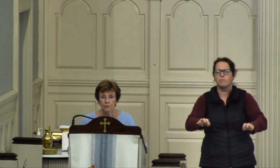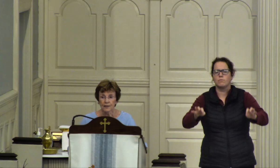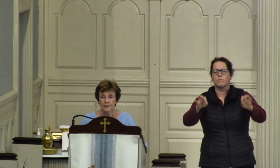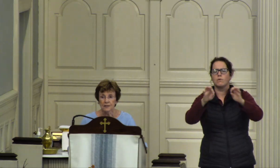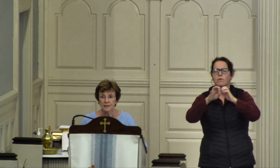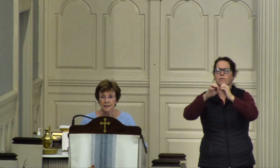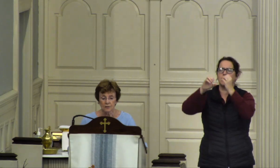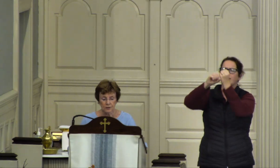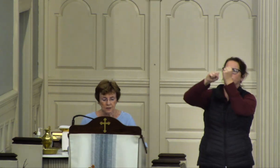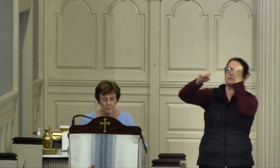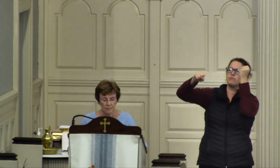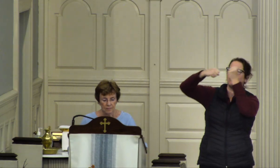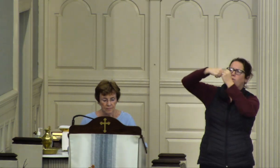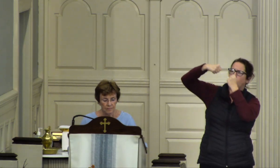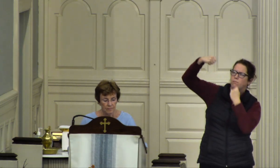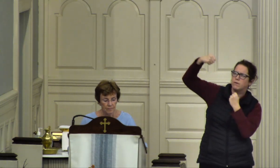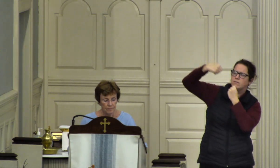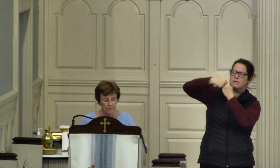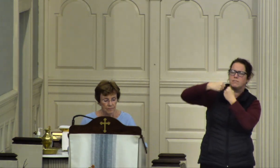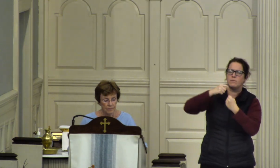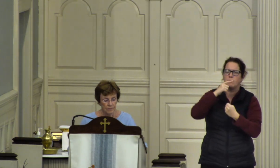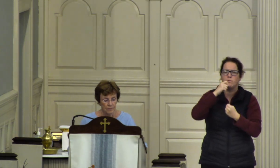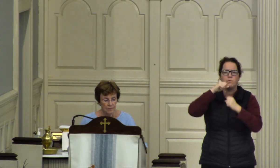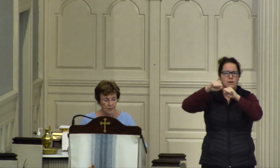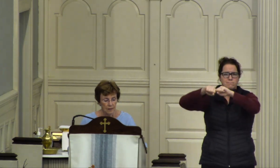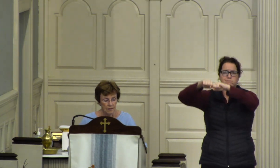and break its seals?"